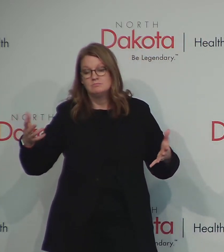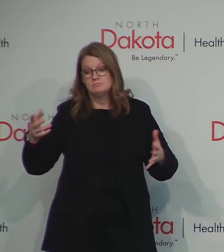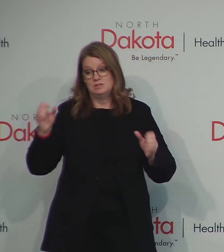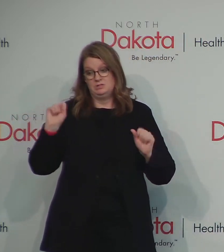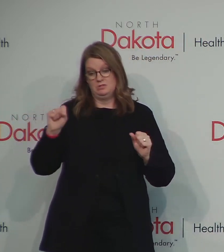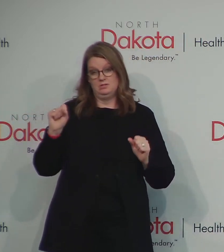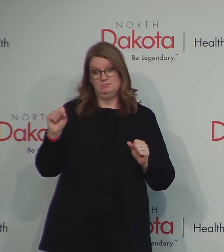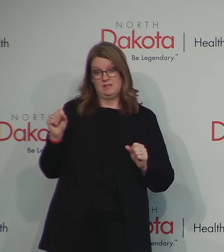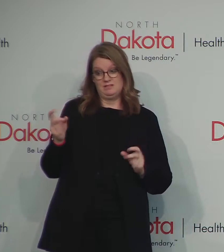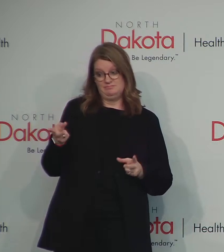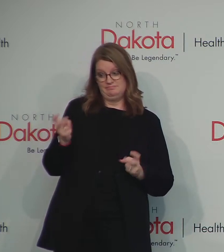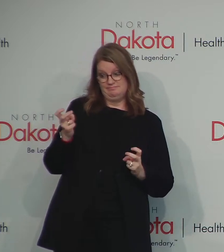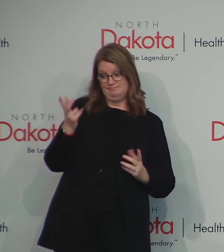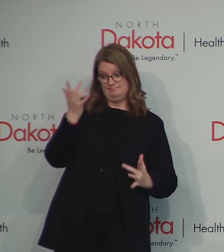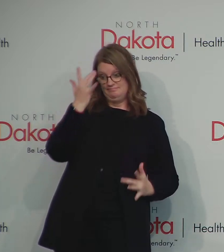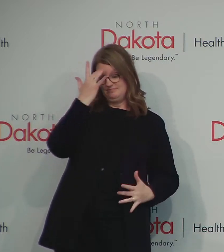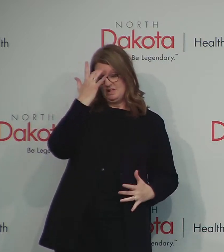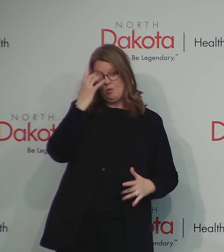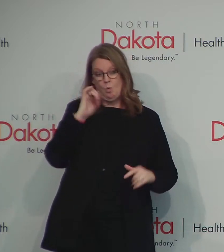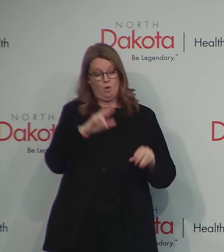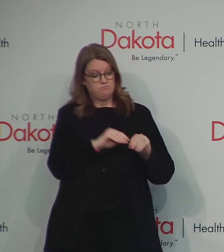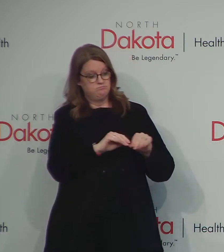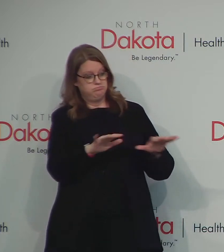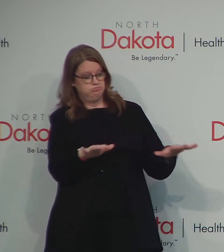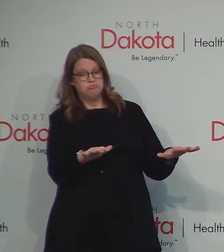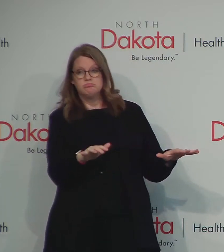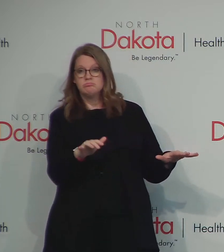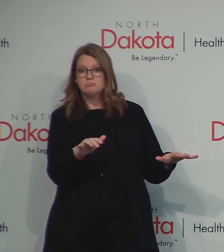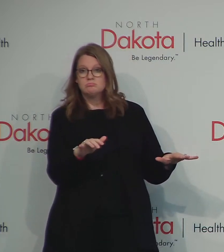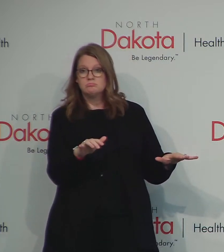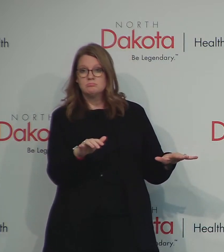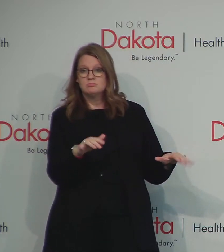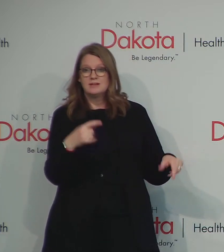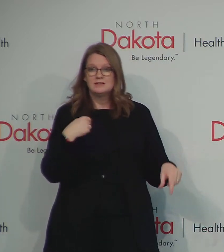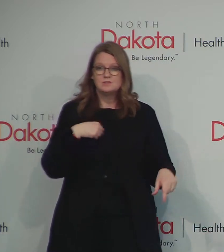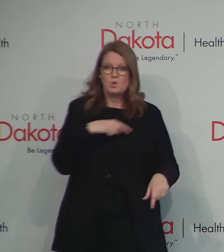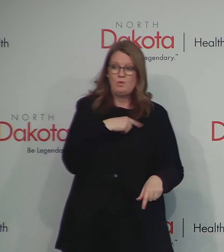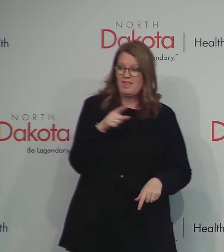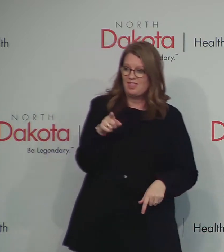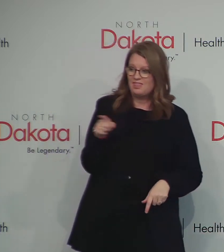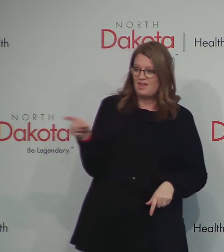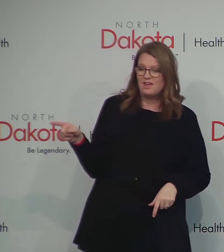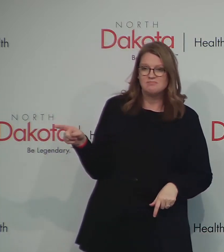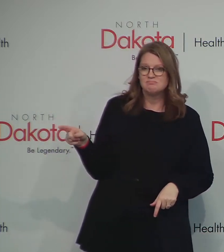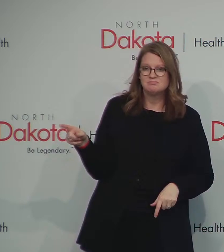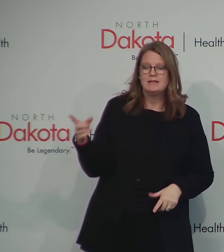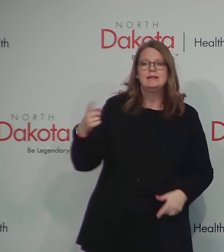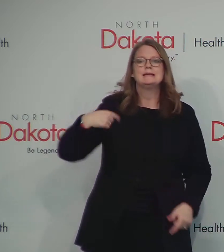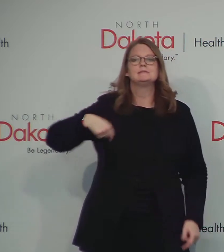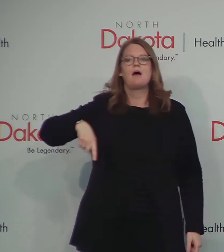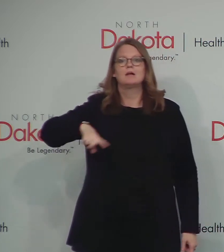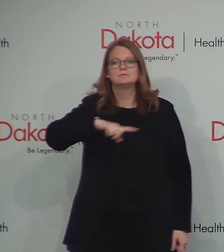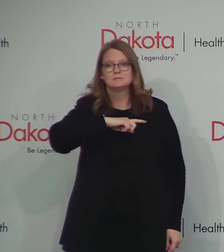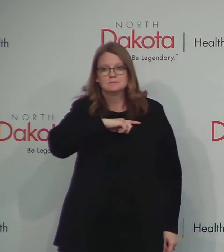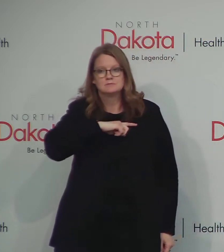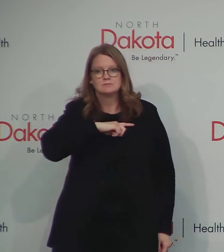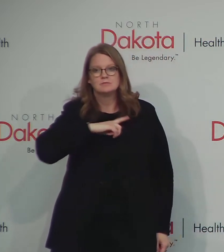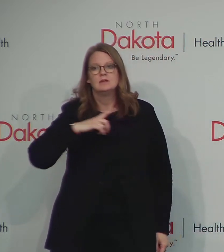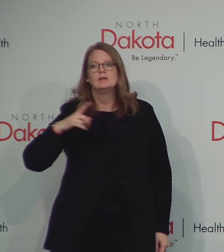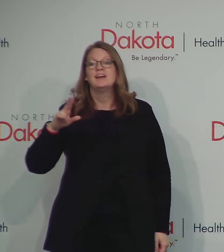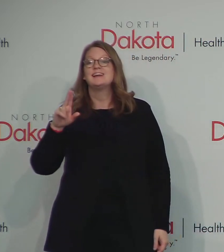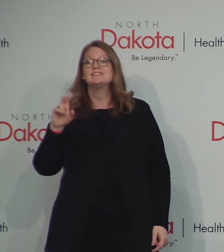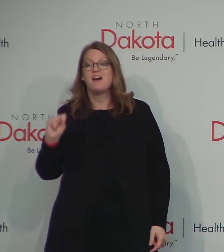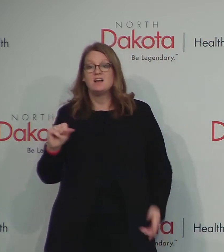or transmit this deadly virus, there is no we and they, there's only us. And as we close out today,